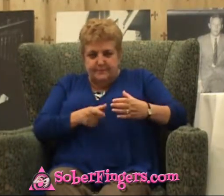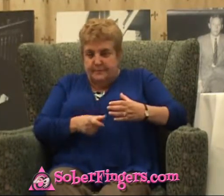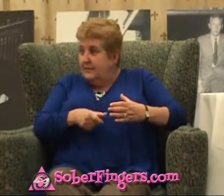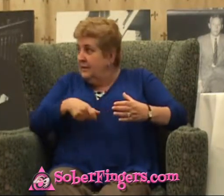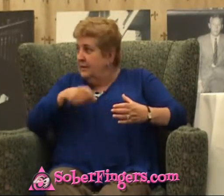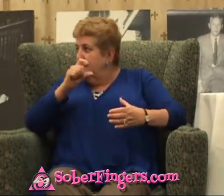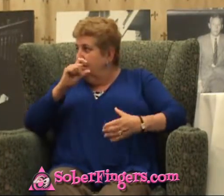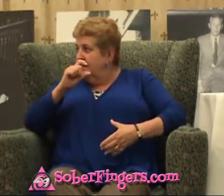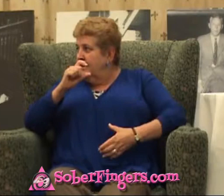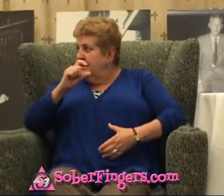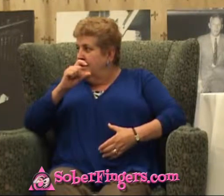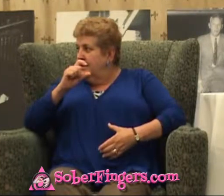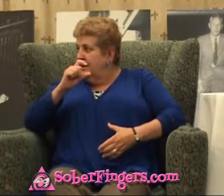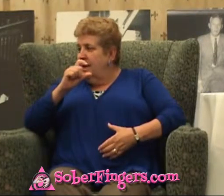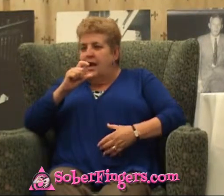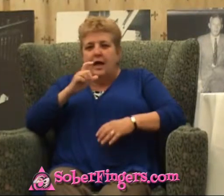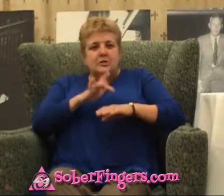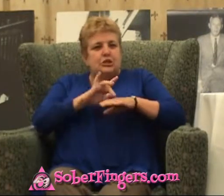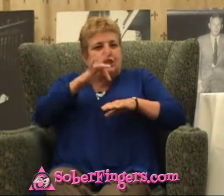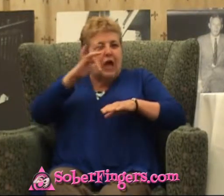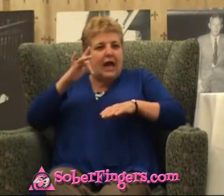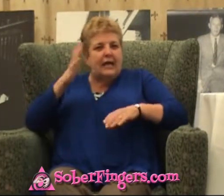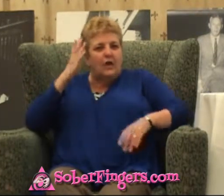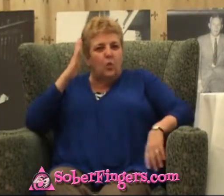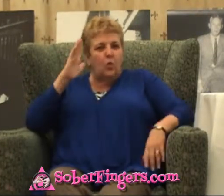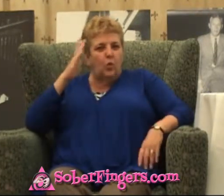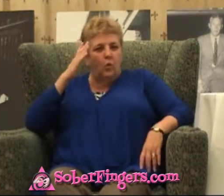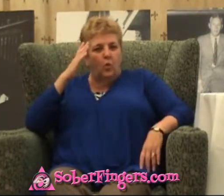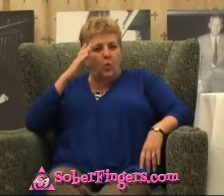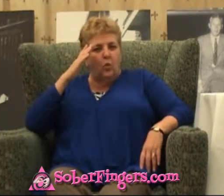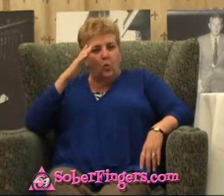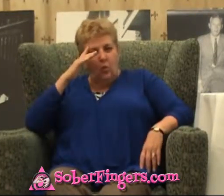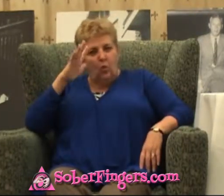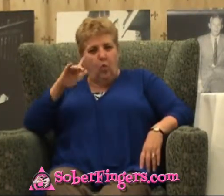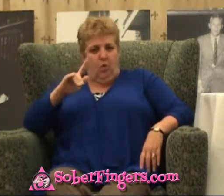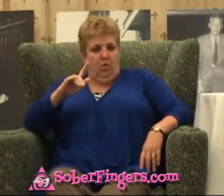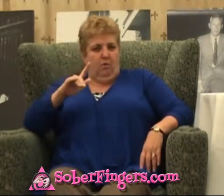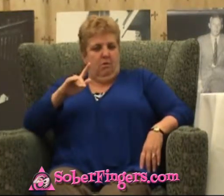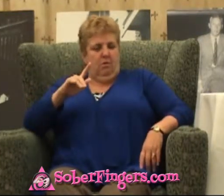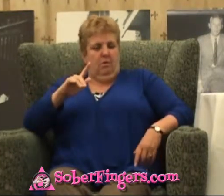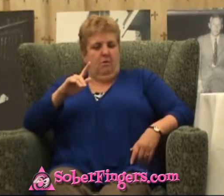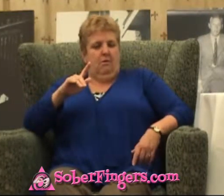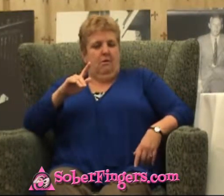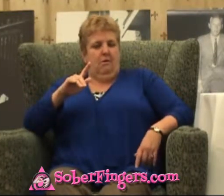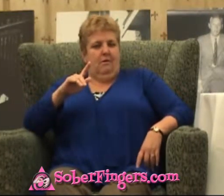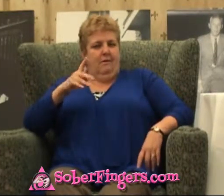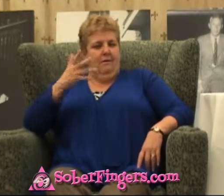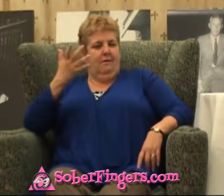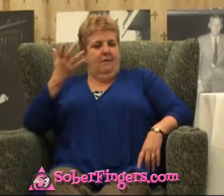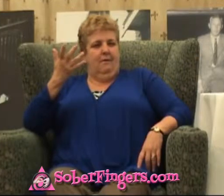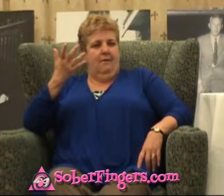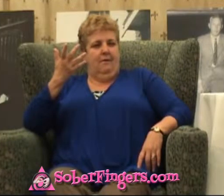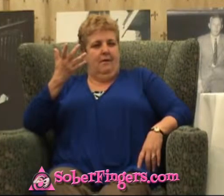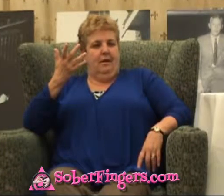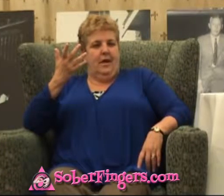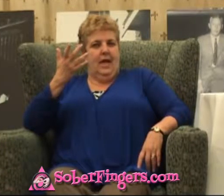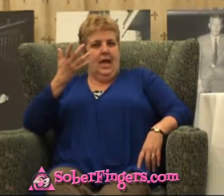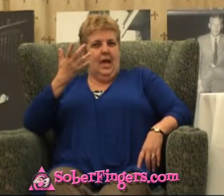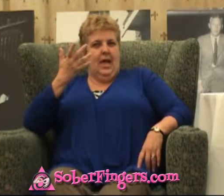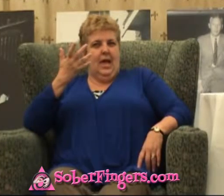was the shiniest quarter I had ever laid eyes on. Now, you may come up with how that jumped into